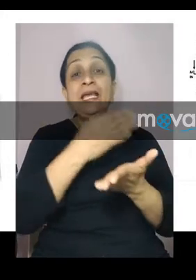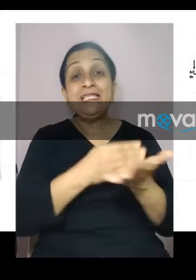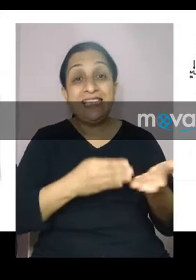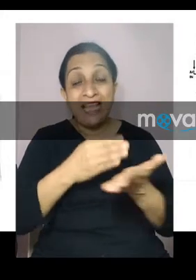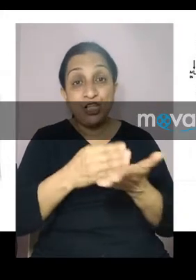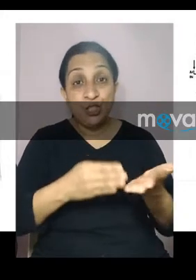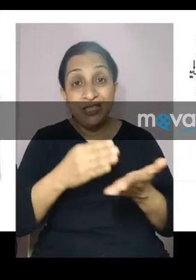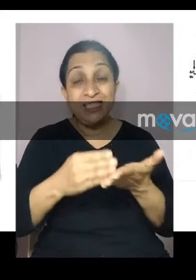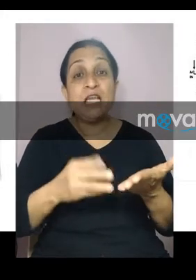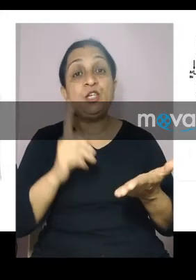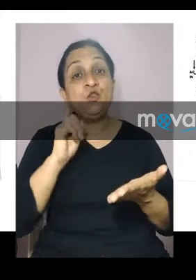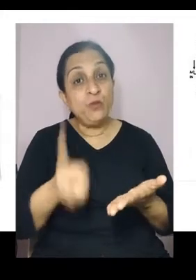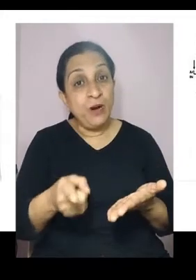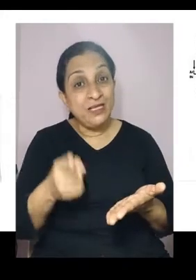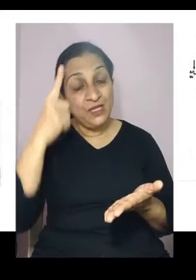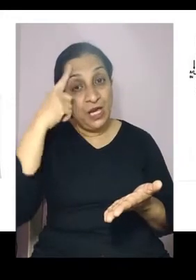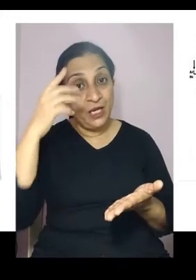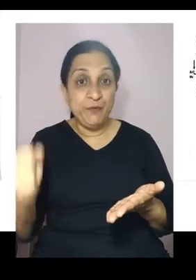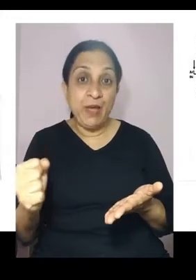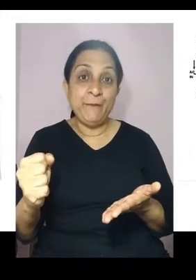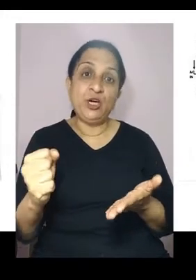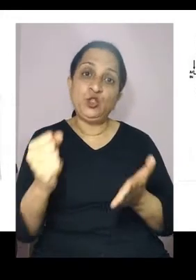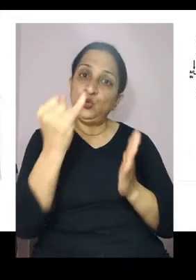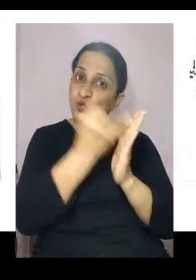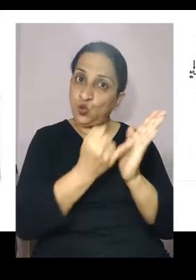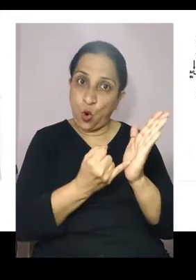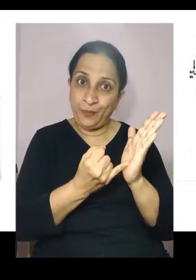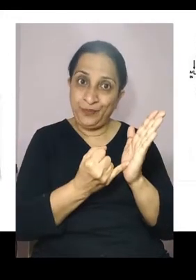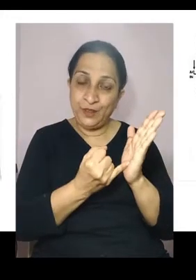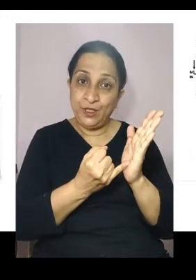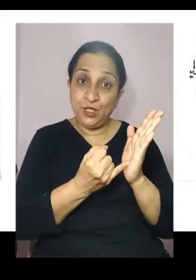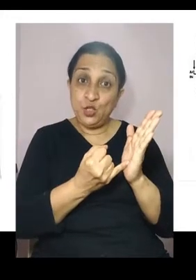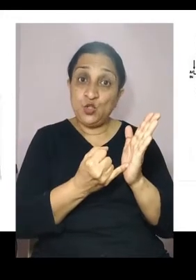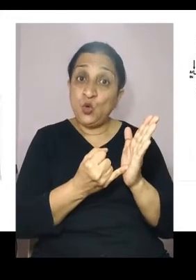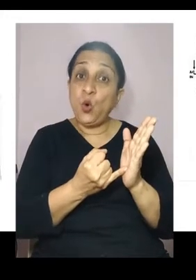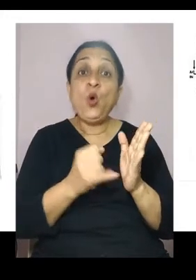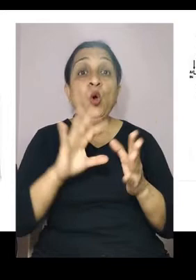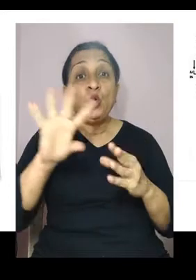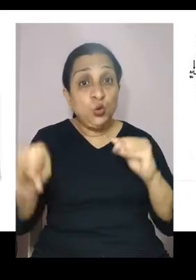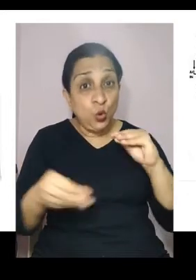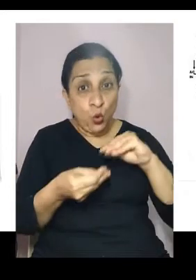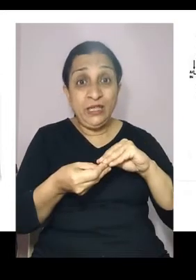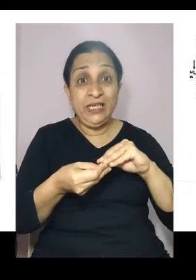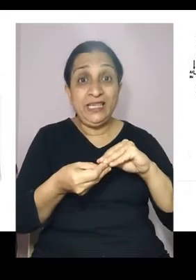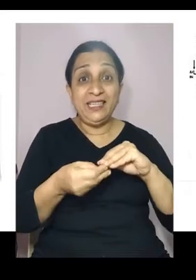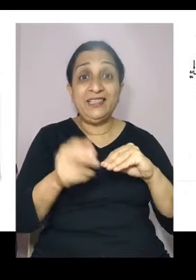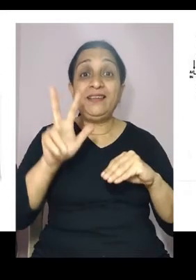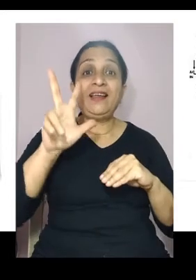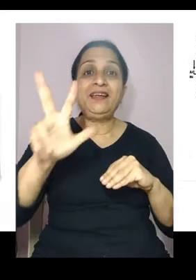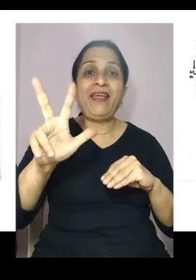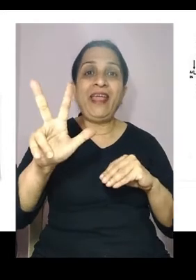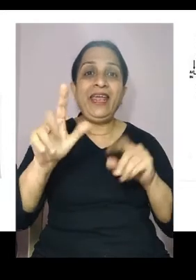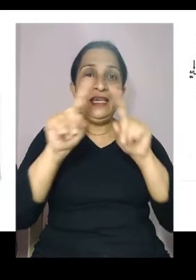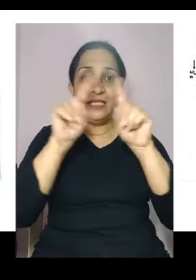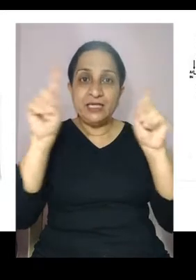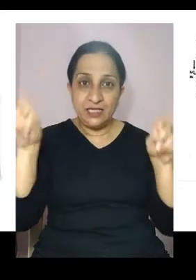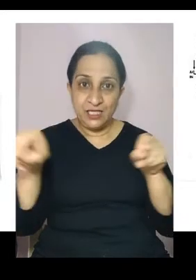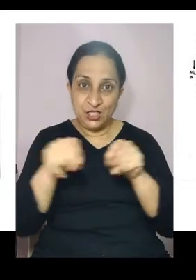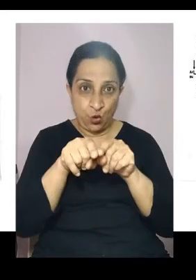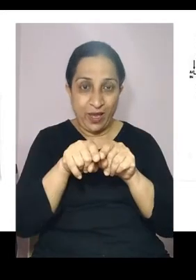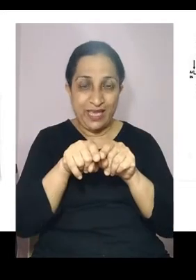4 sections that you must remember to draw. So totally there are